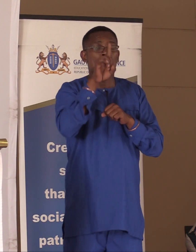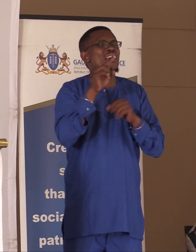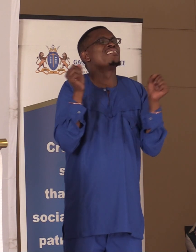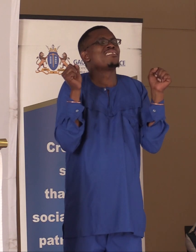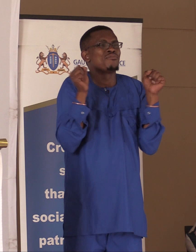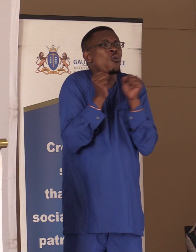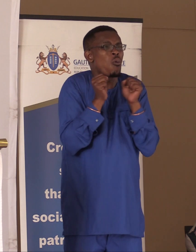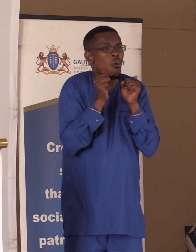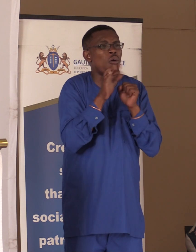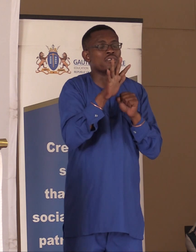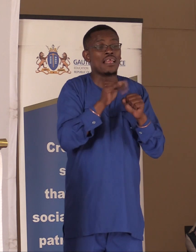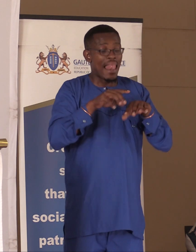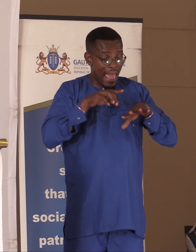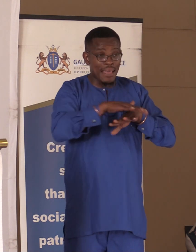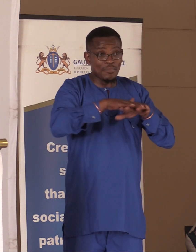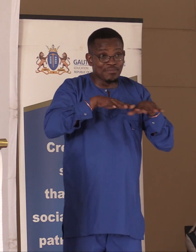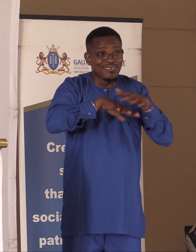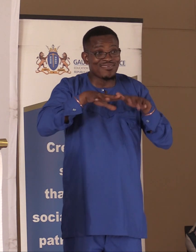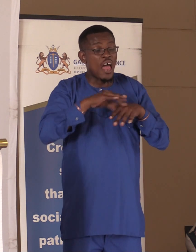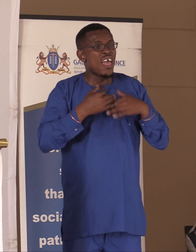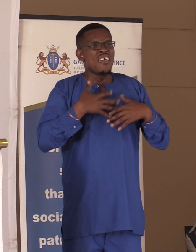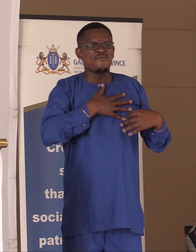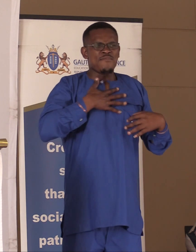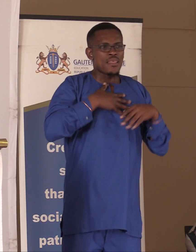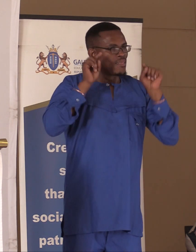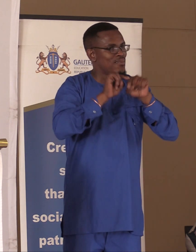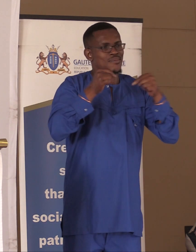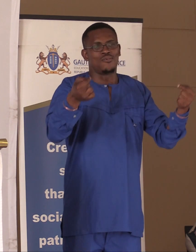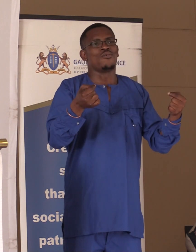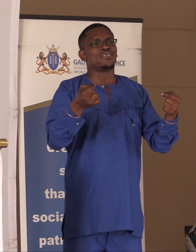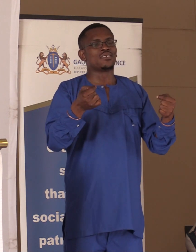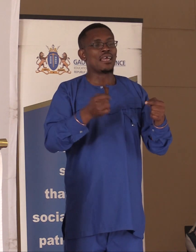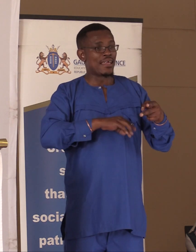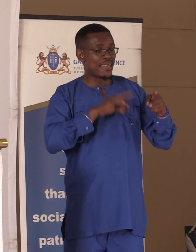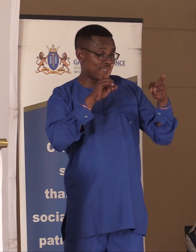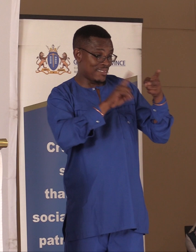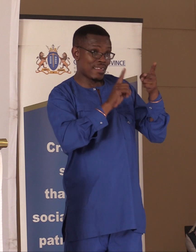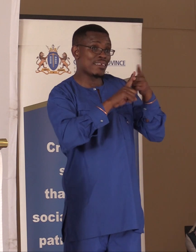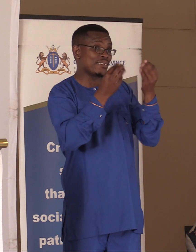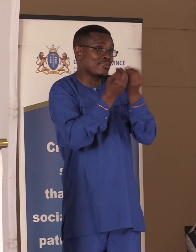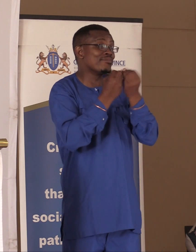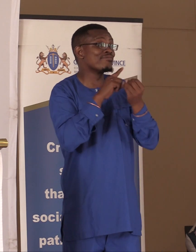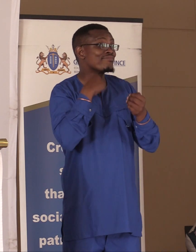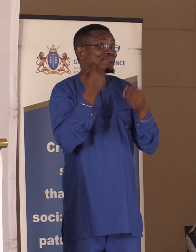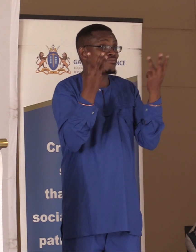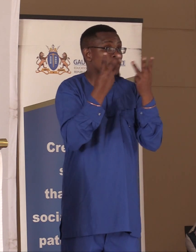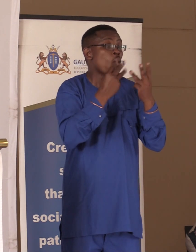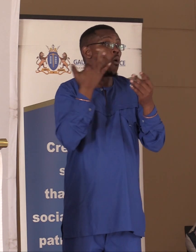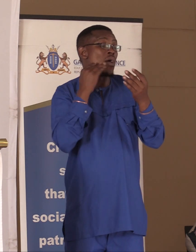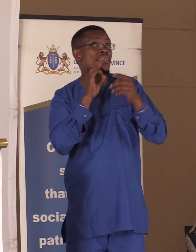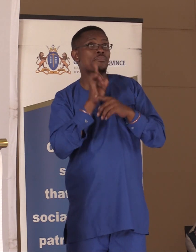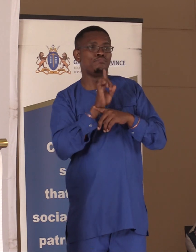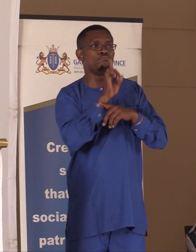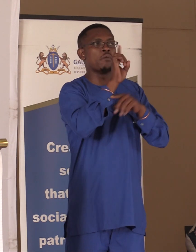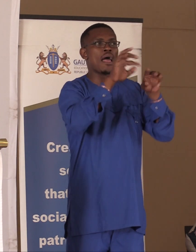freezing that your fingers can freeze and your toes can freeze. So the second thing that kills people when you go Mount Kilimanjaro